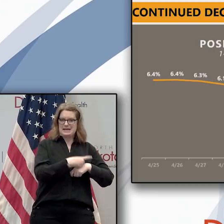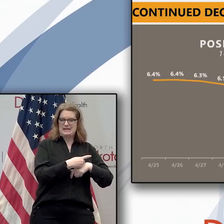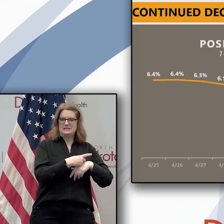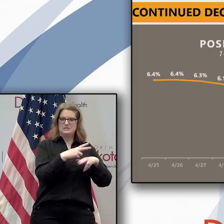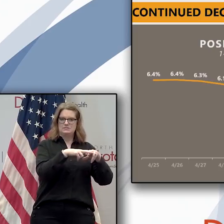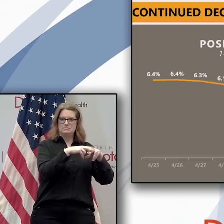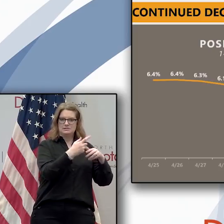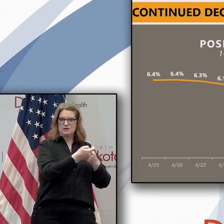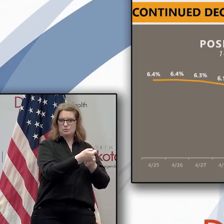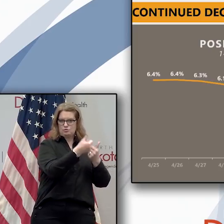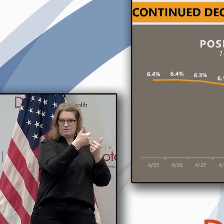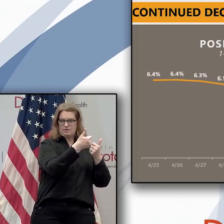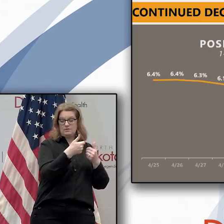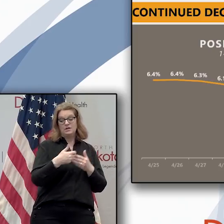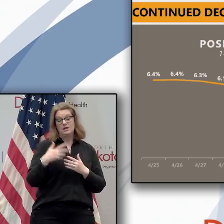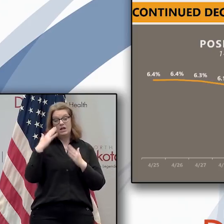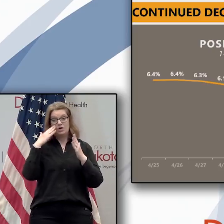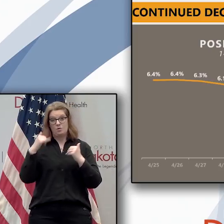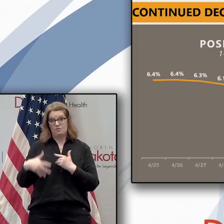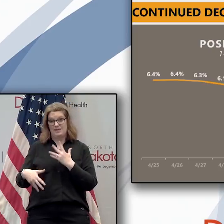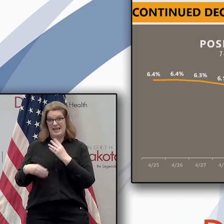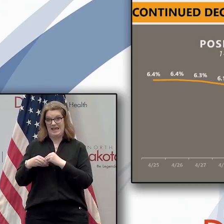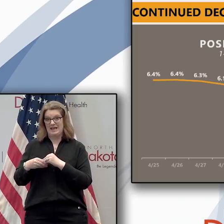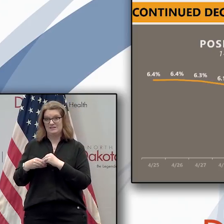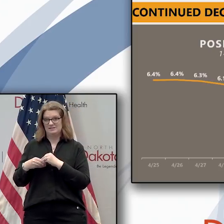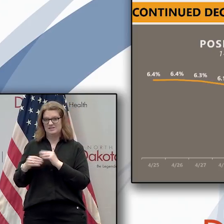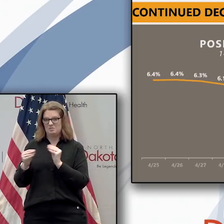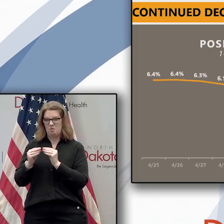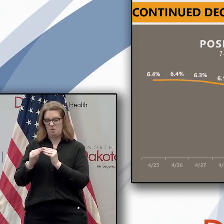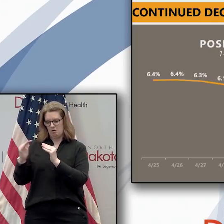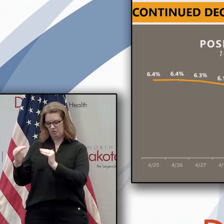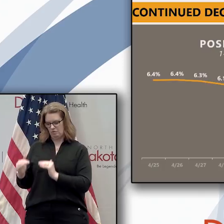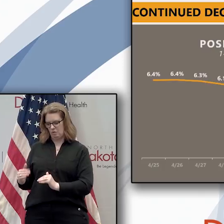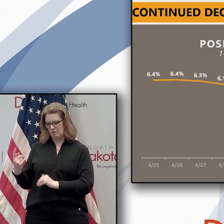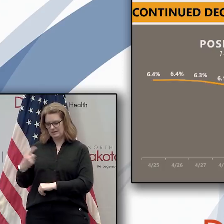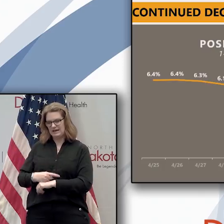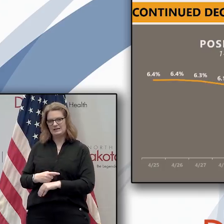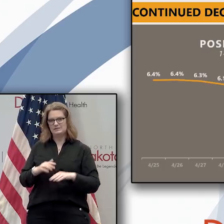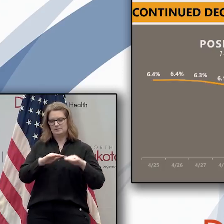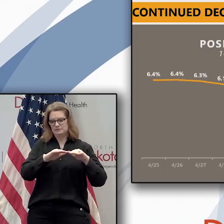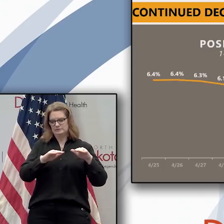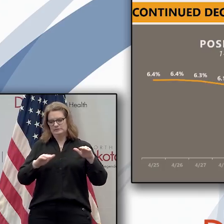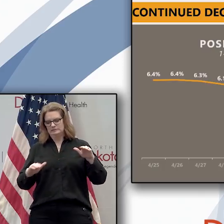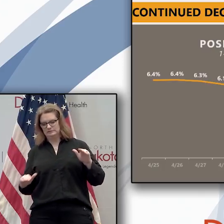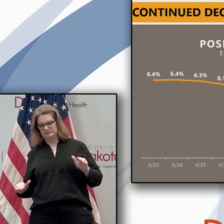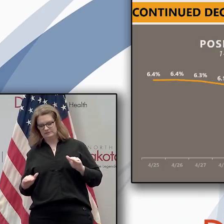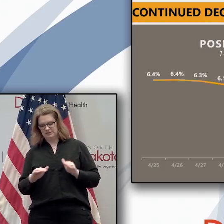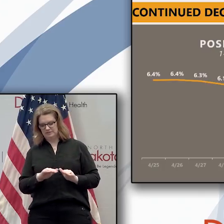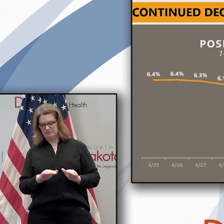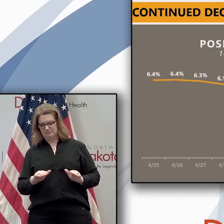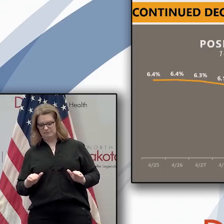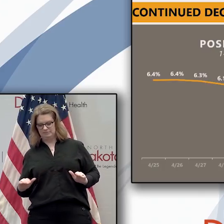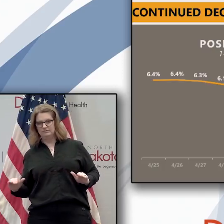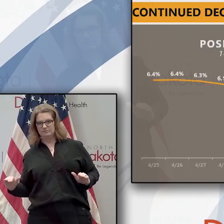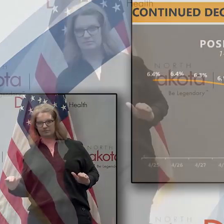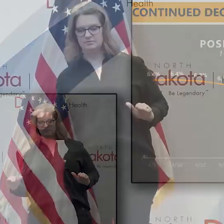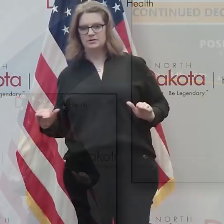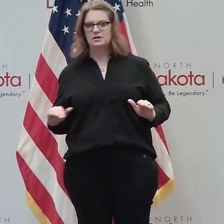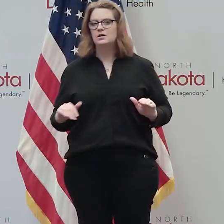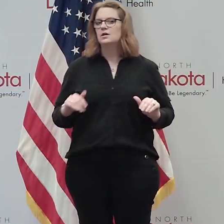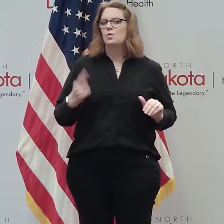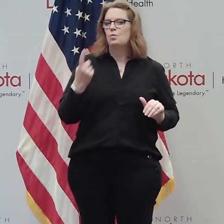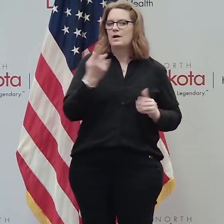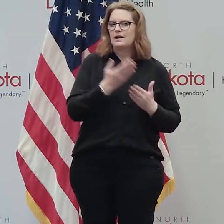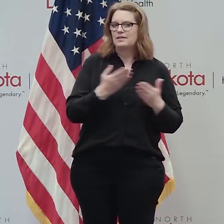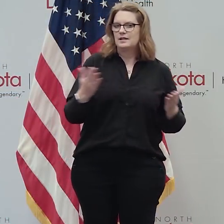and we add hopefully lower days in, we should see it drop off. But one of the things that we know that we're doing across the state